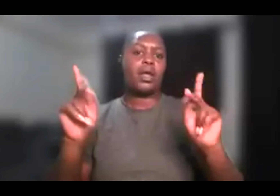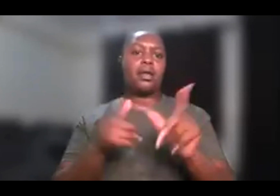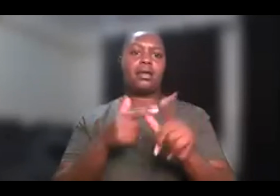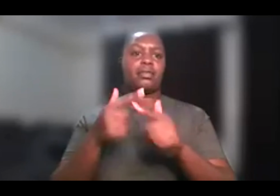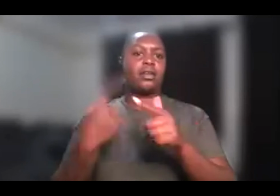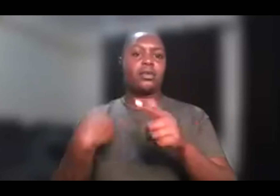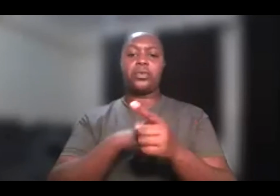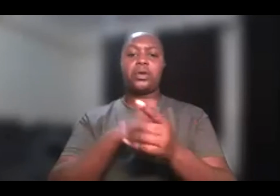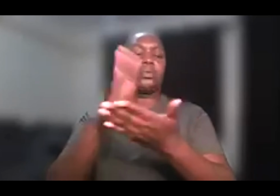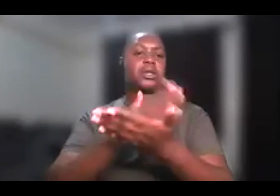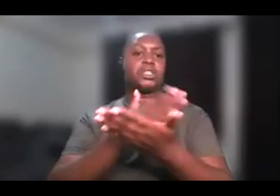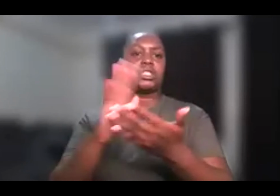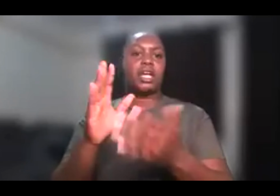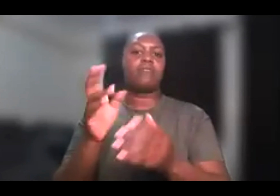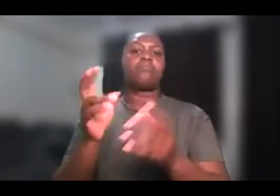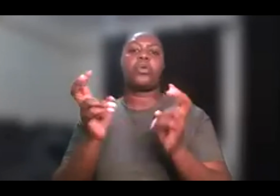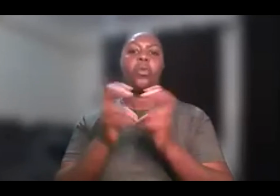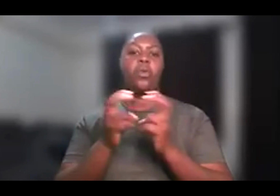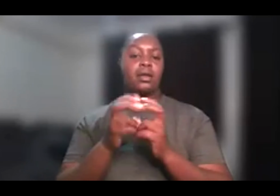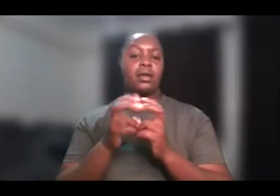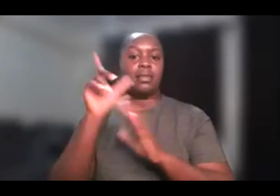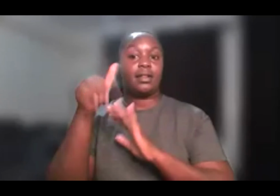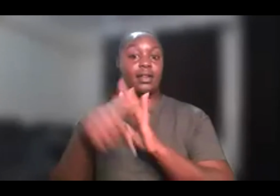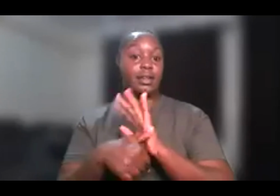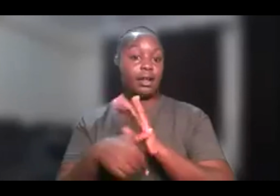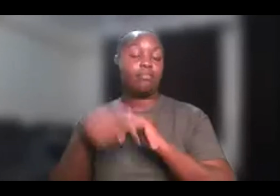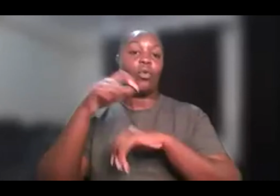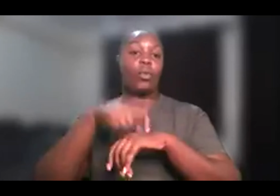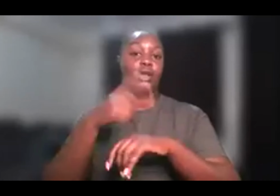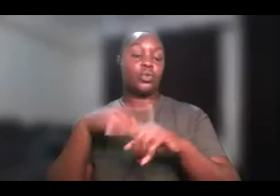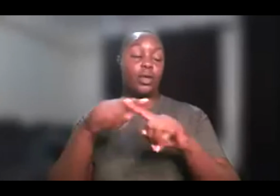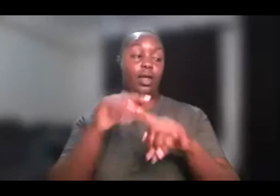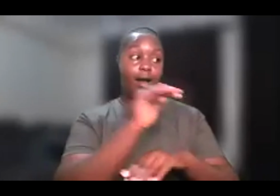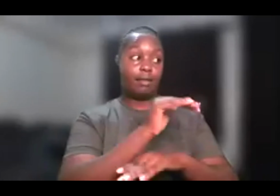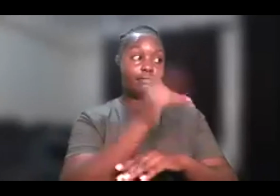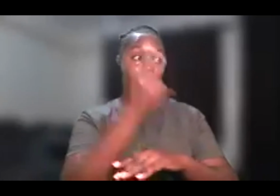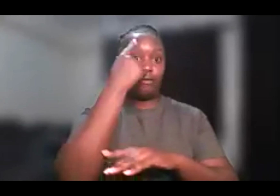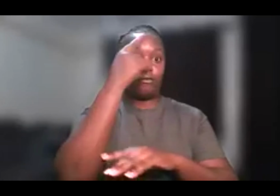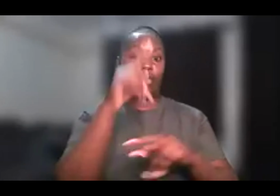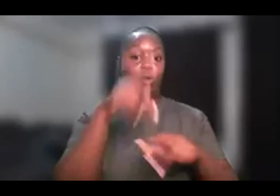later on once we've seeked their consent so that these discussions can continue.